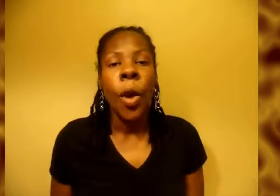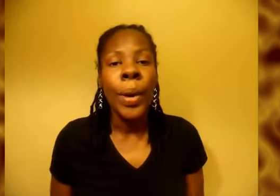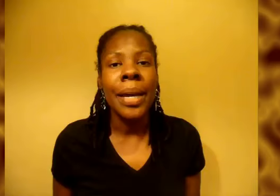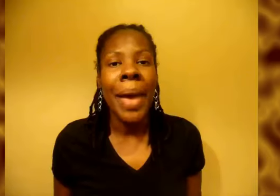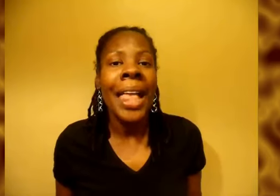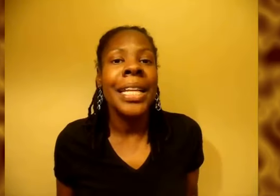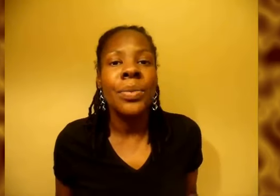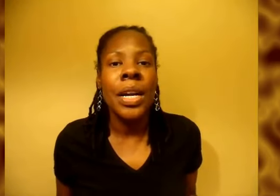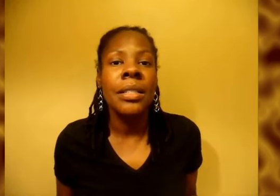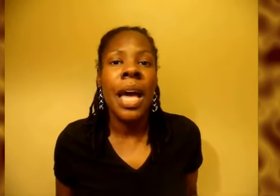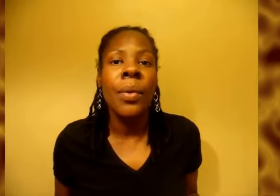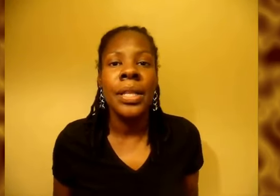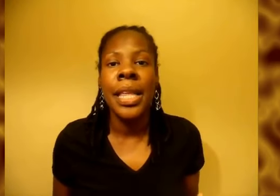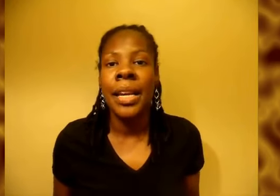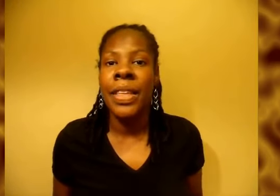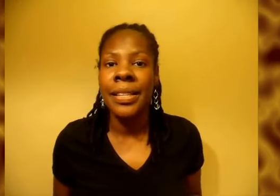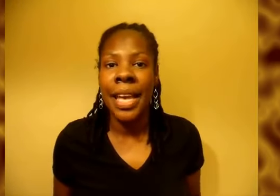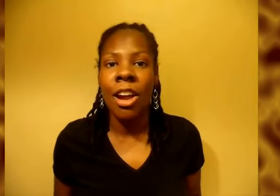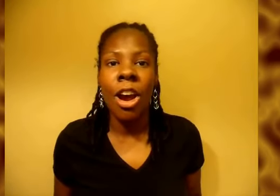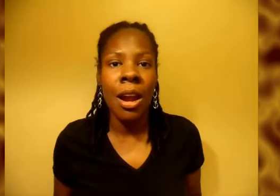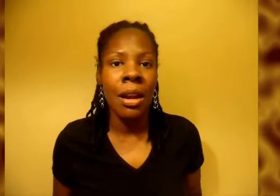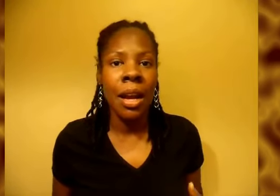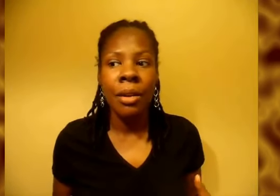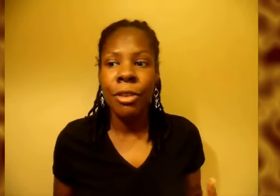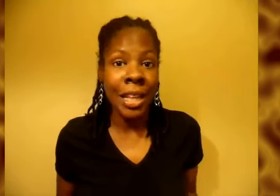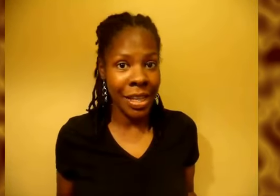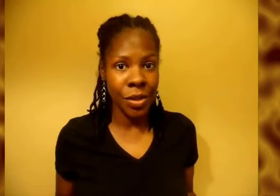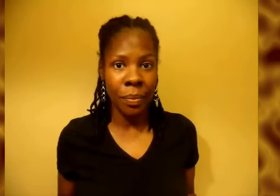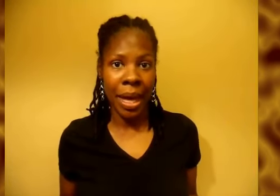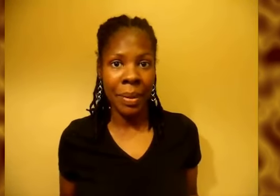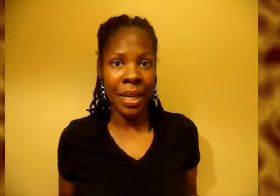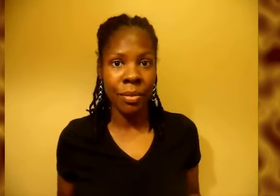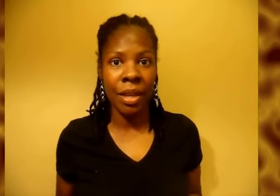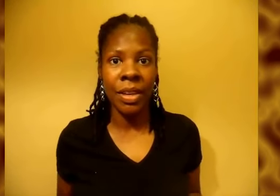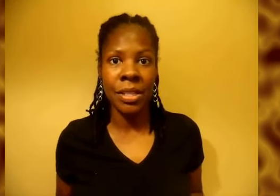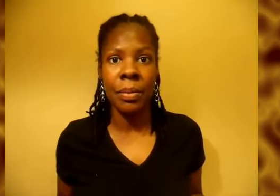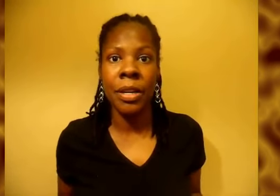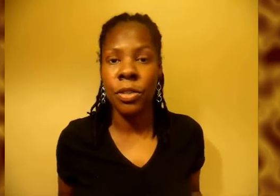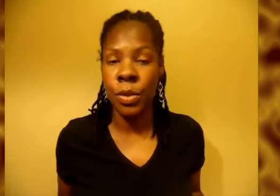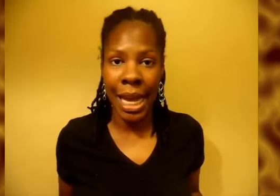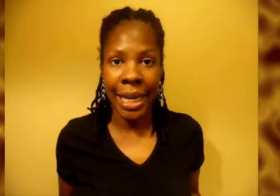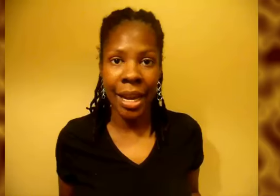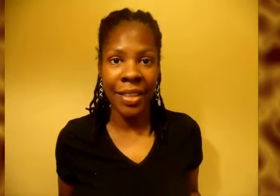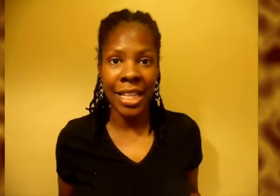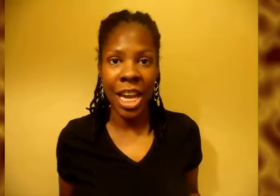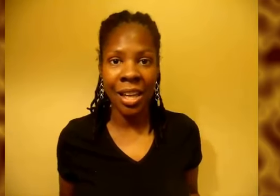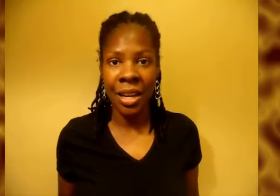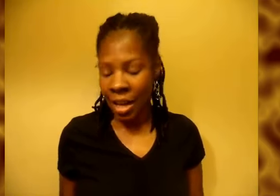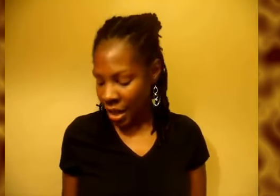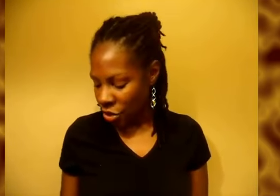When compiling these words, I wanted to think of things that are relevant to a baby and relevant to the person who's taking care of that child.